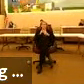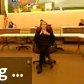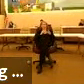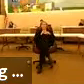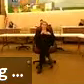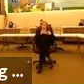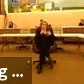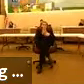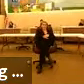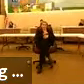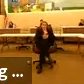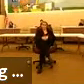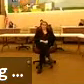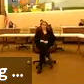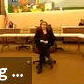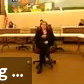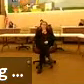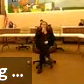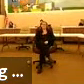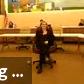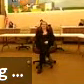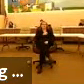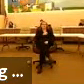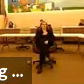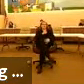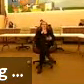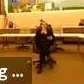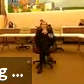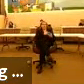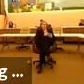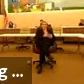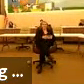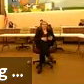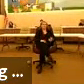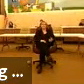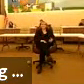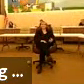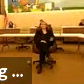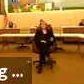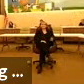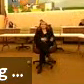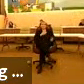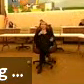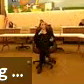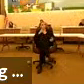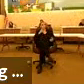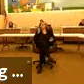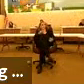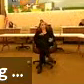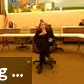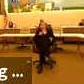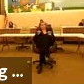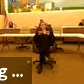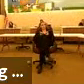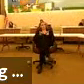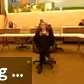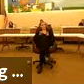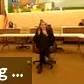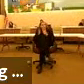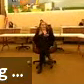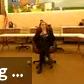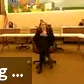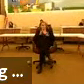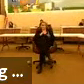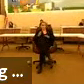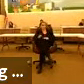comply. Correct. And in fact, the cooler doesn't really bring it closer. If you actually look at the measurements on the plan. But